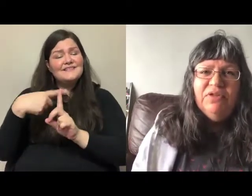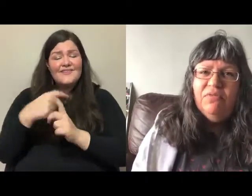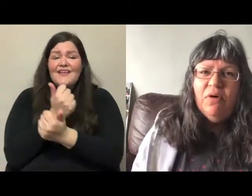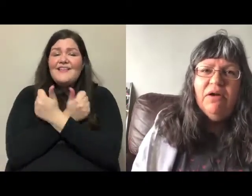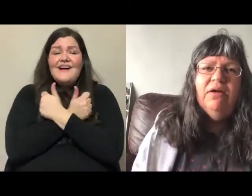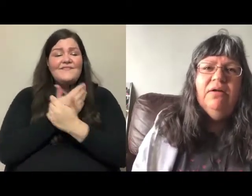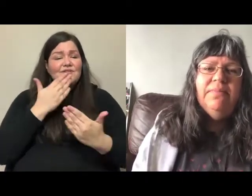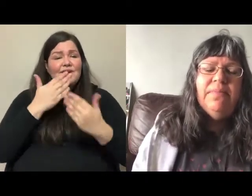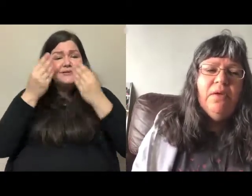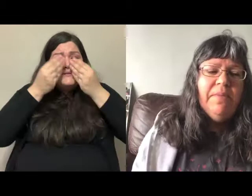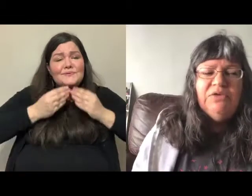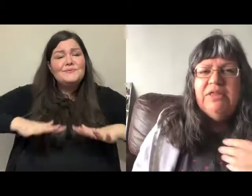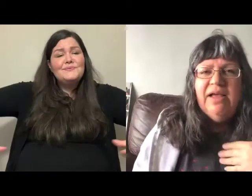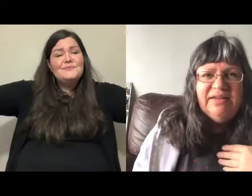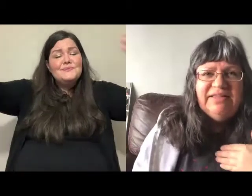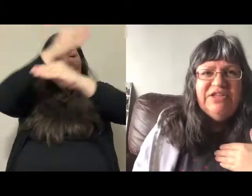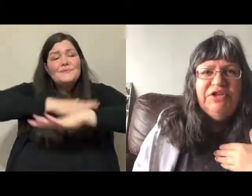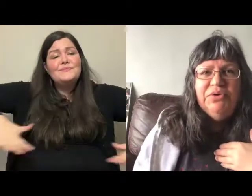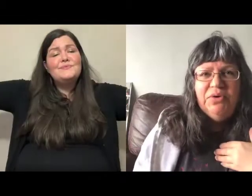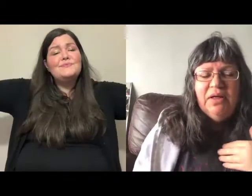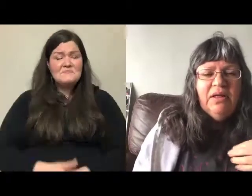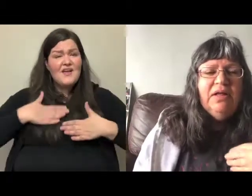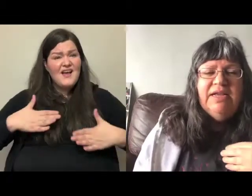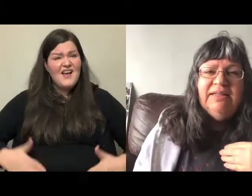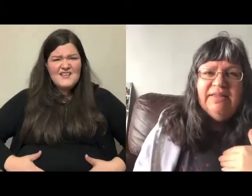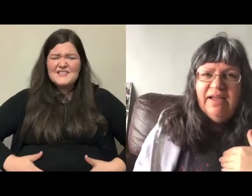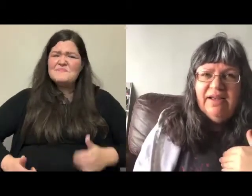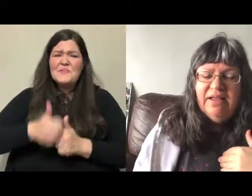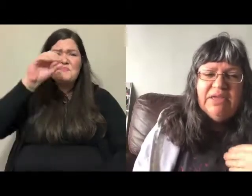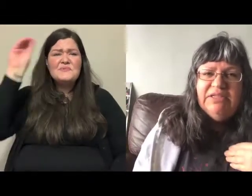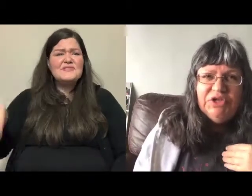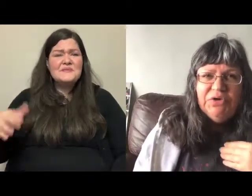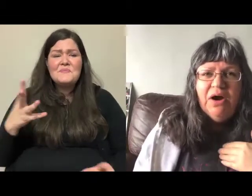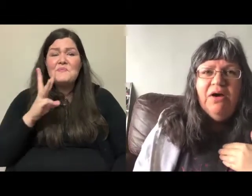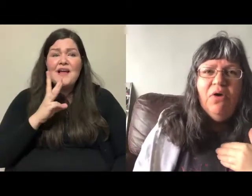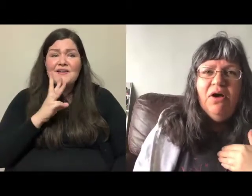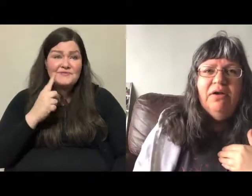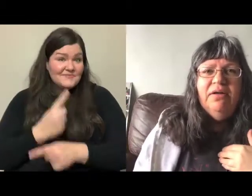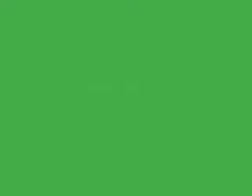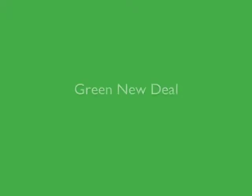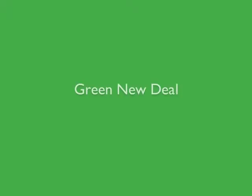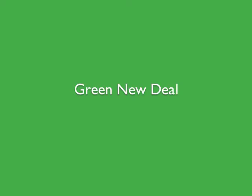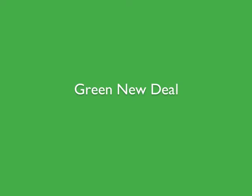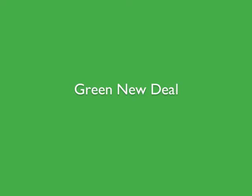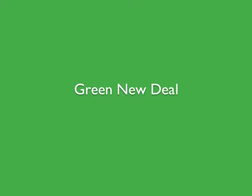is full of water. Imagine what that does to you on the inside, because you are water.